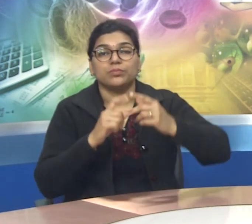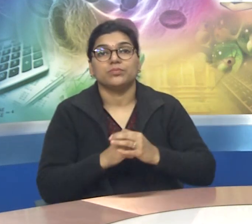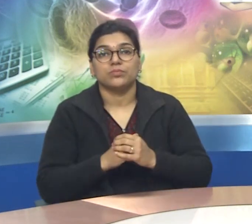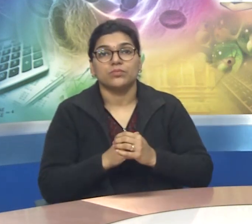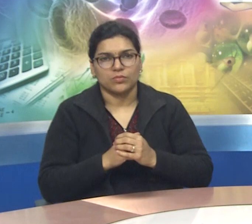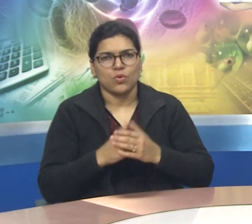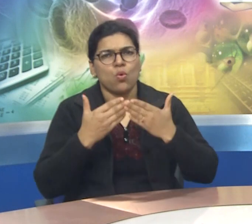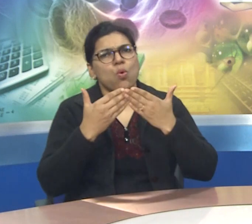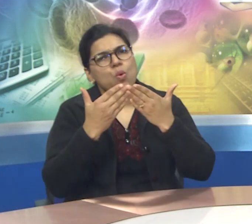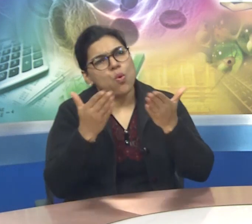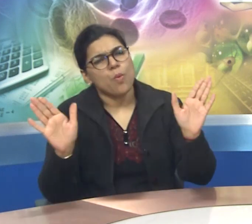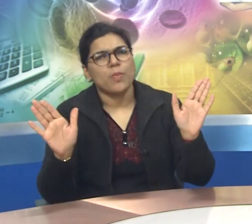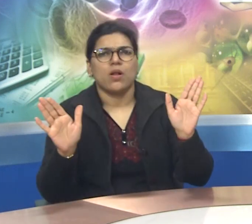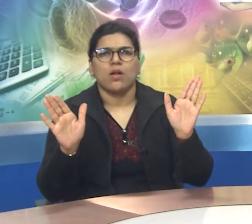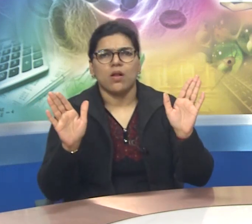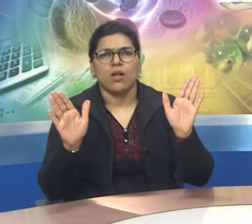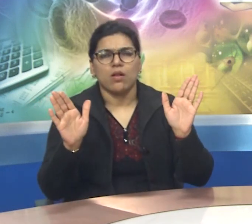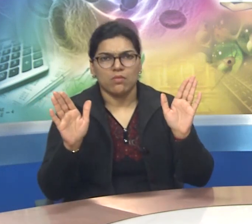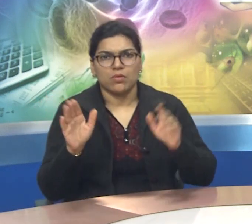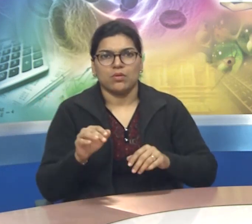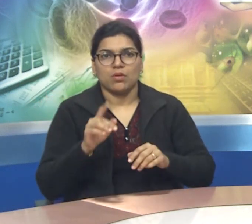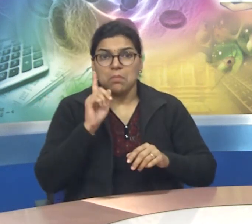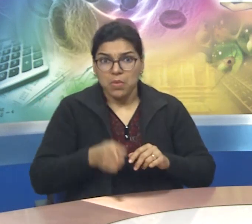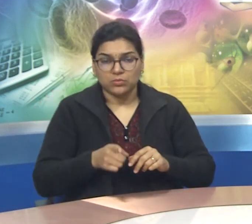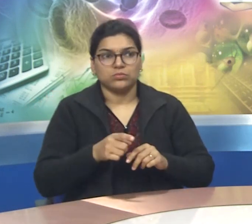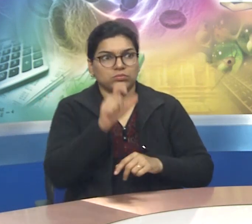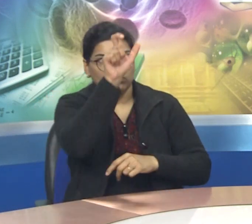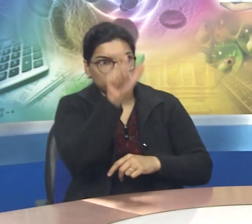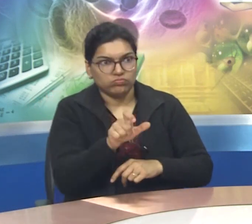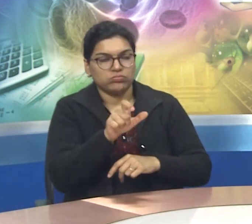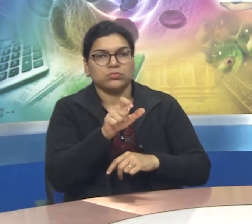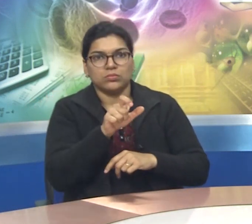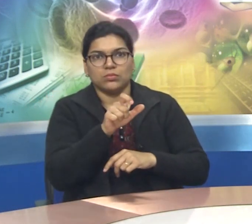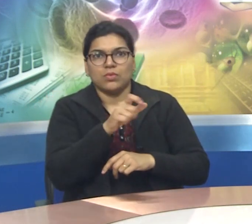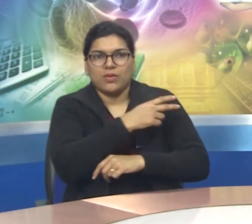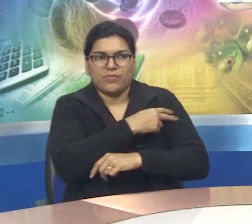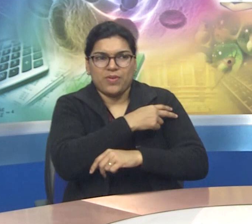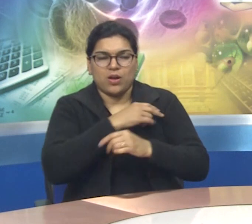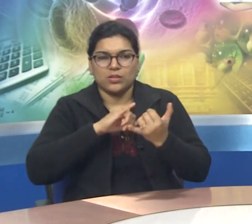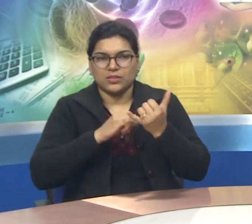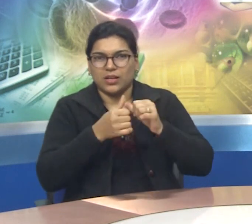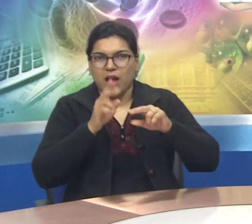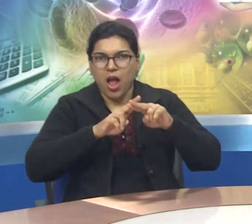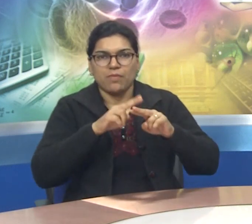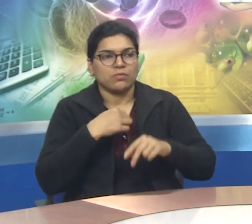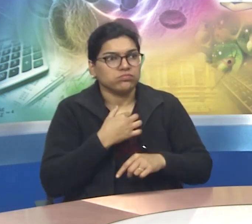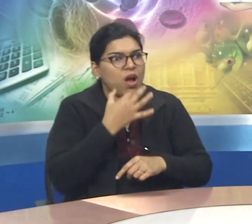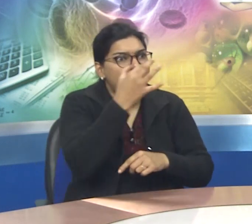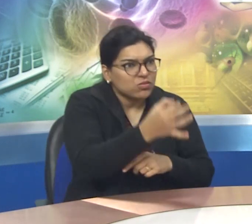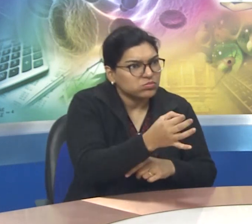The first implication of third law talks about open access. In